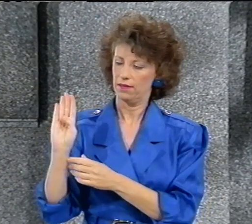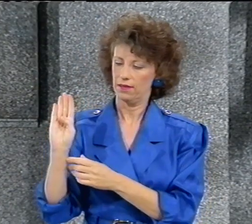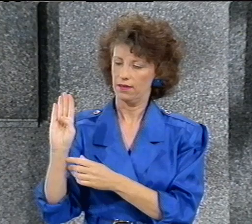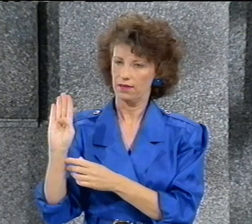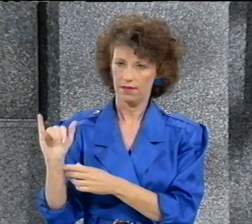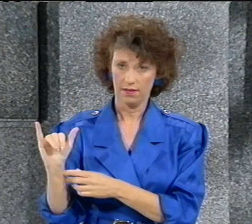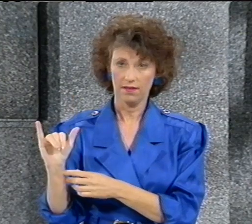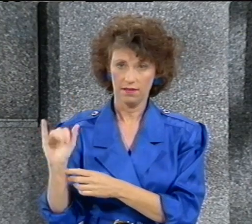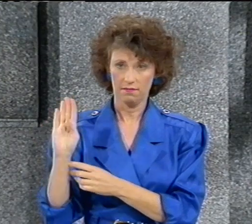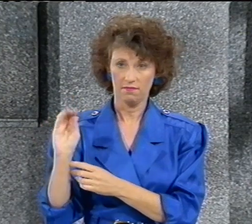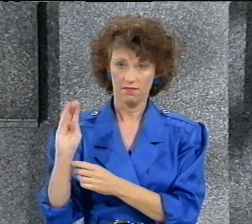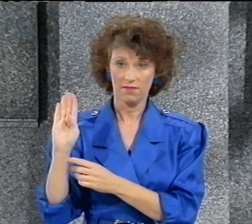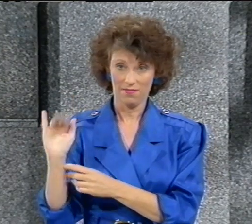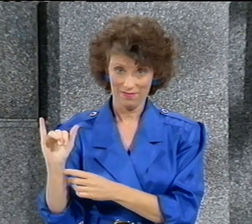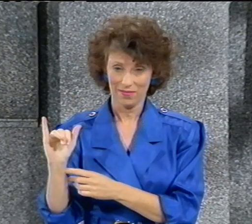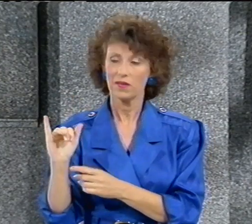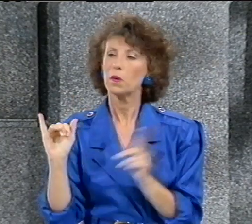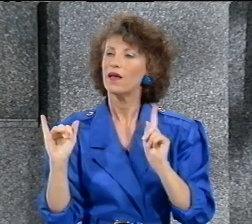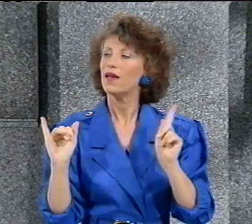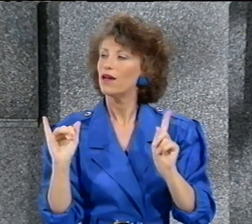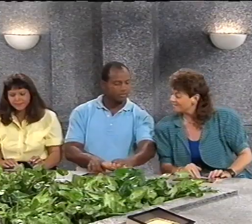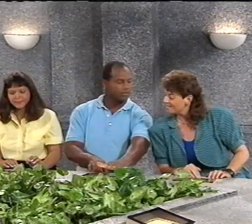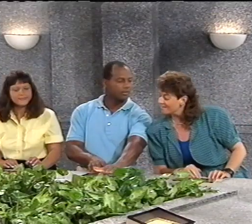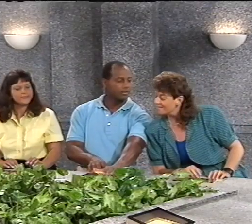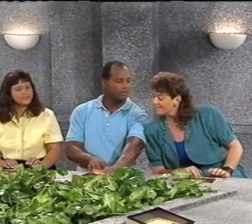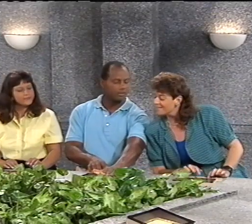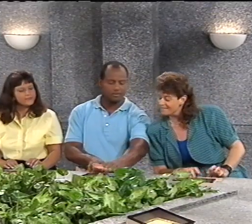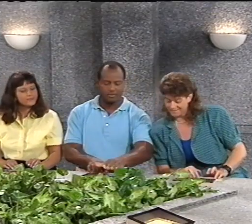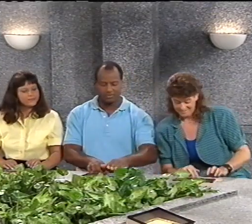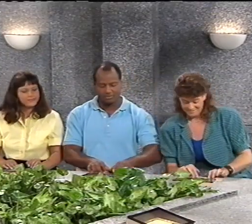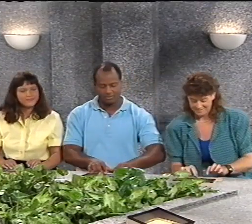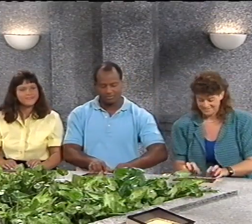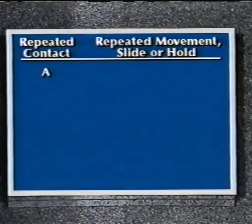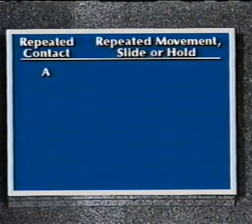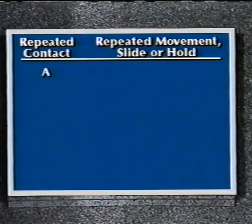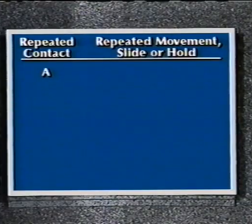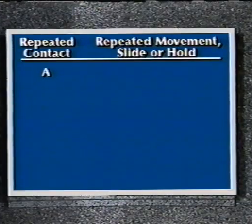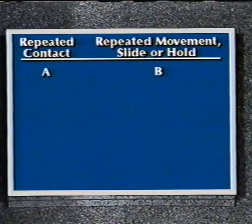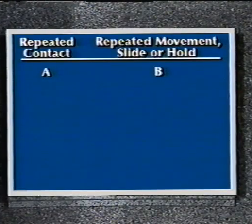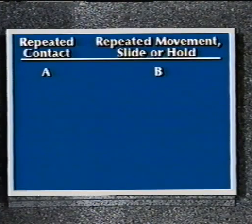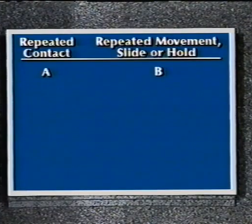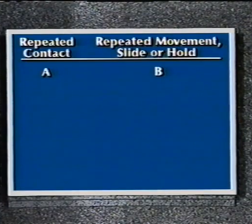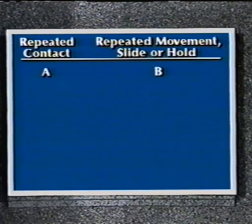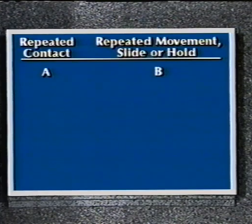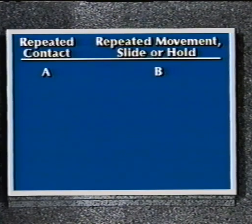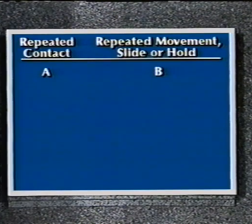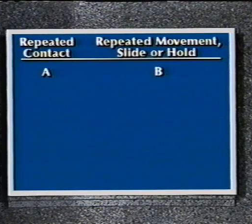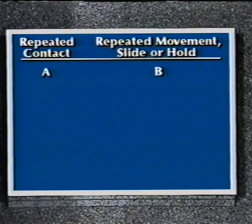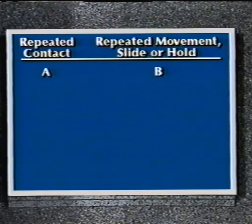I prefer to simply hold the B slightly. Where will we put that?